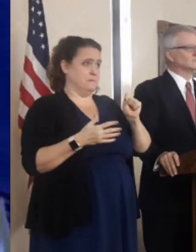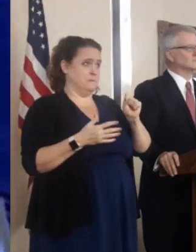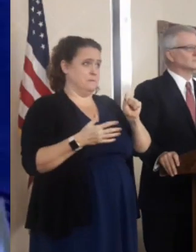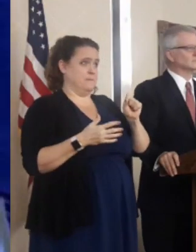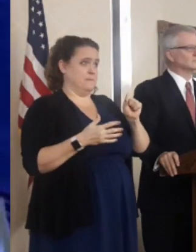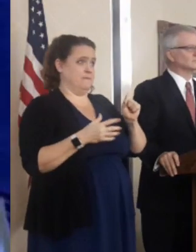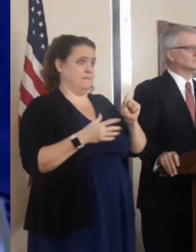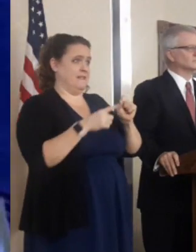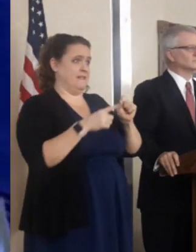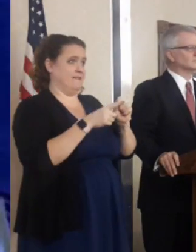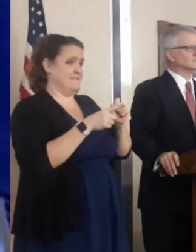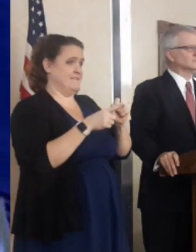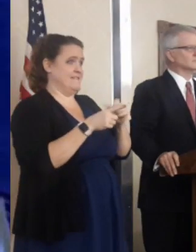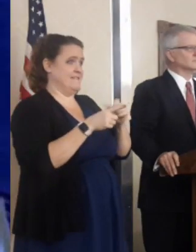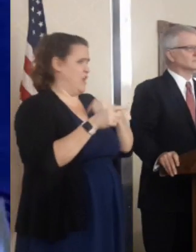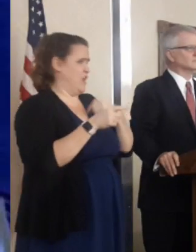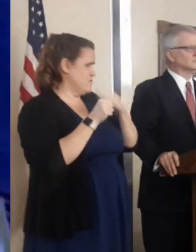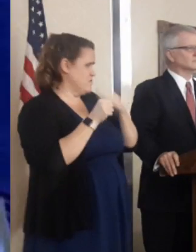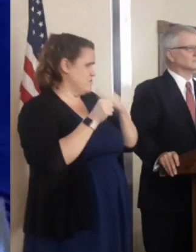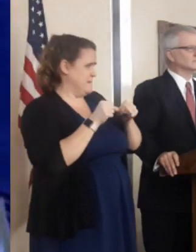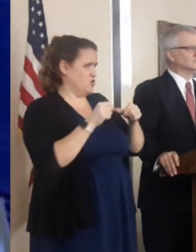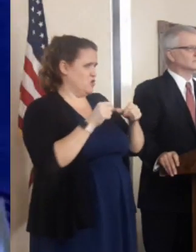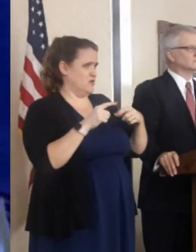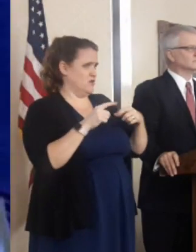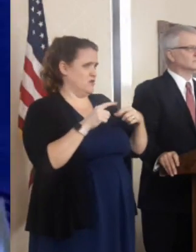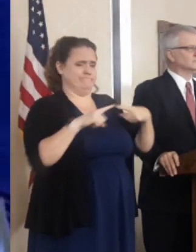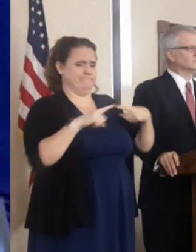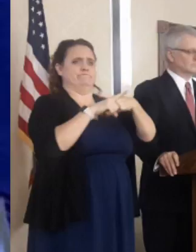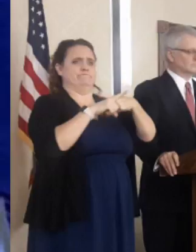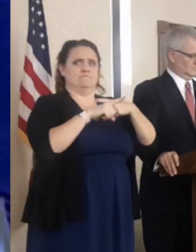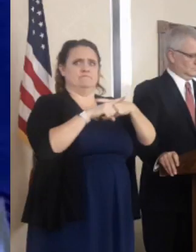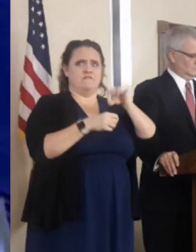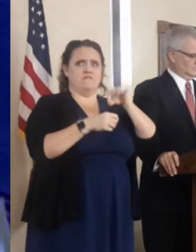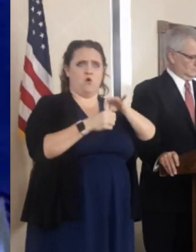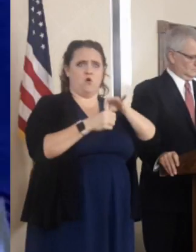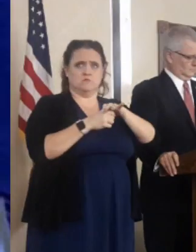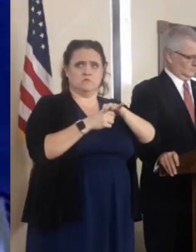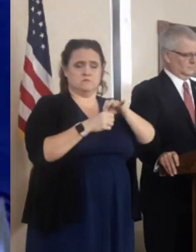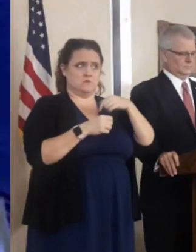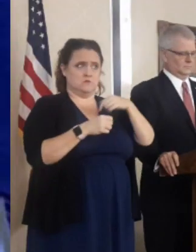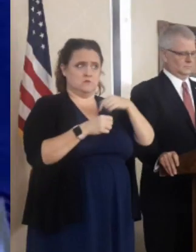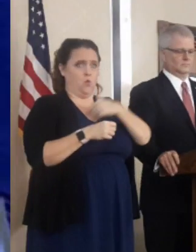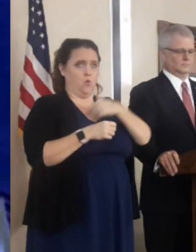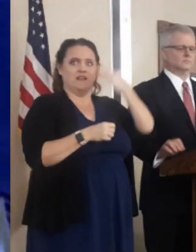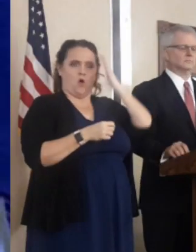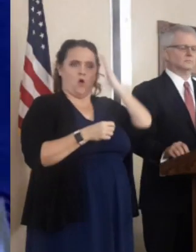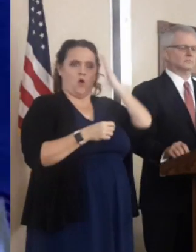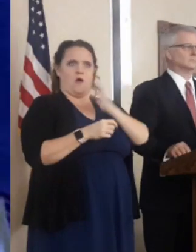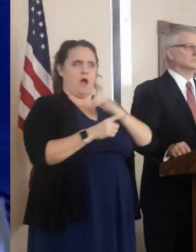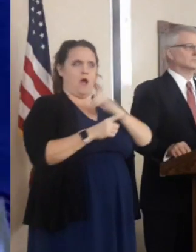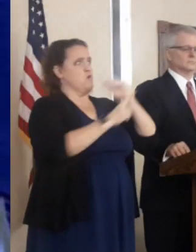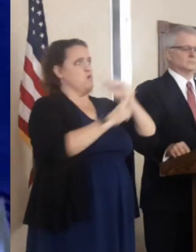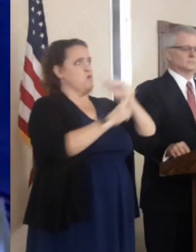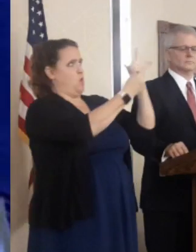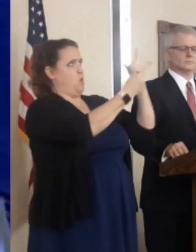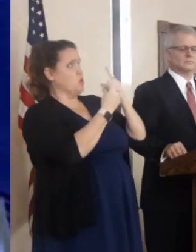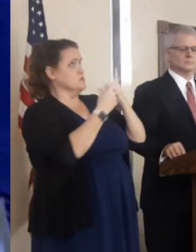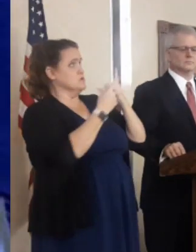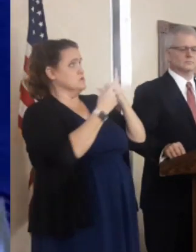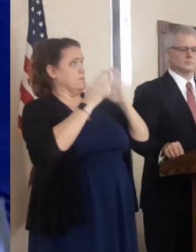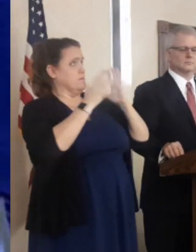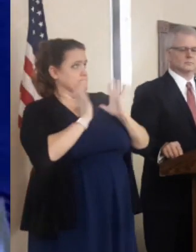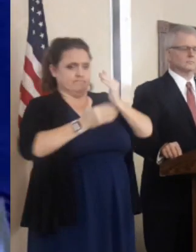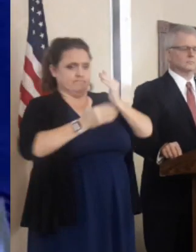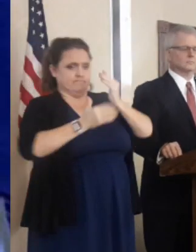vote. We have our marching orders at the beginning of this. And so we simply did the work.